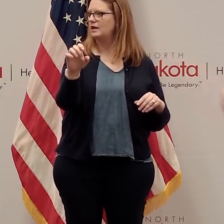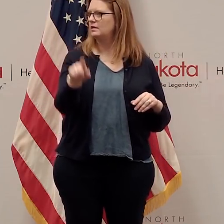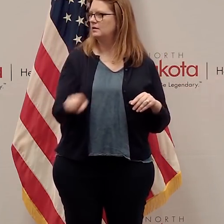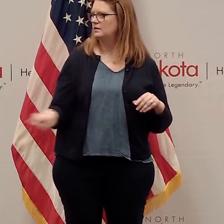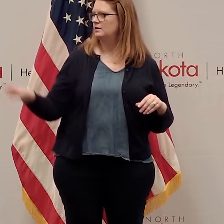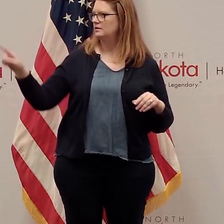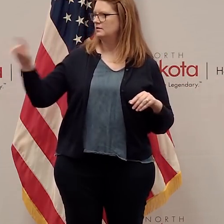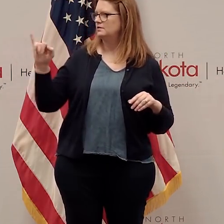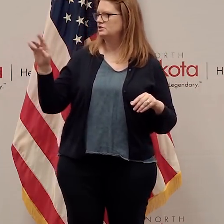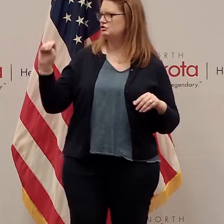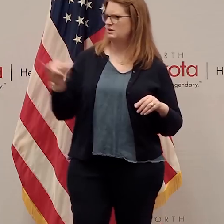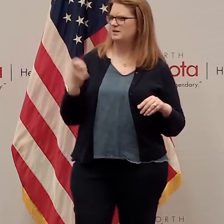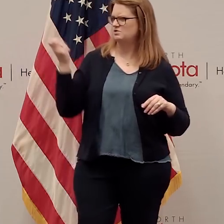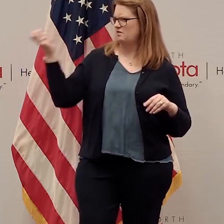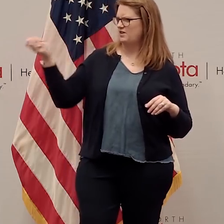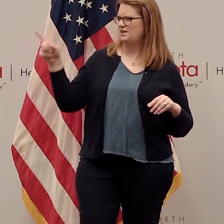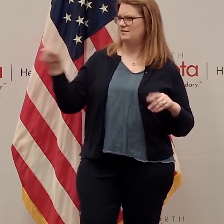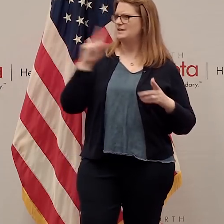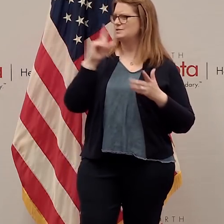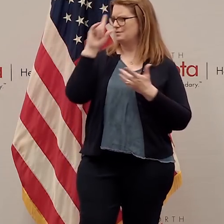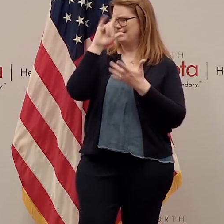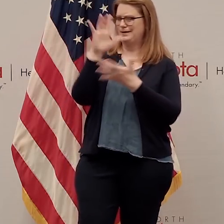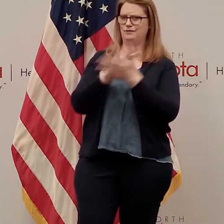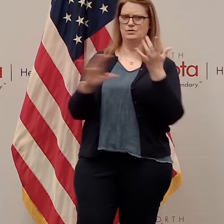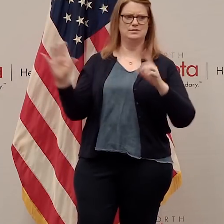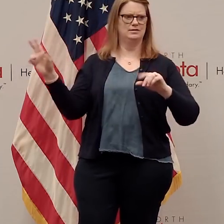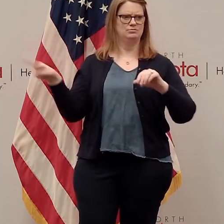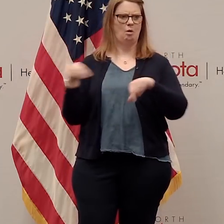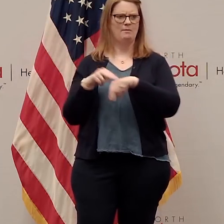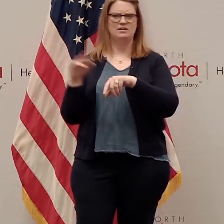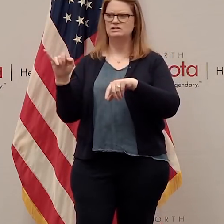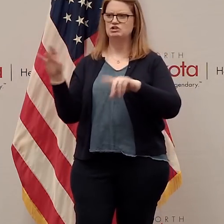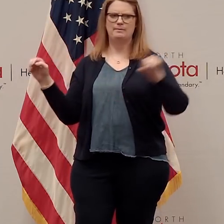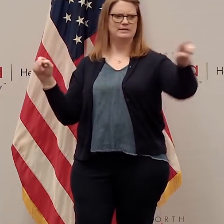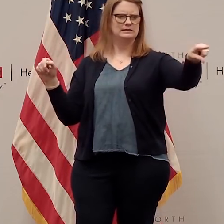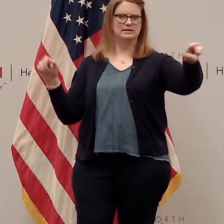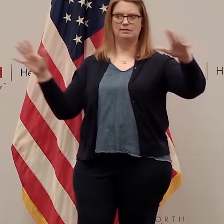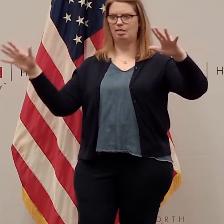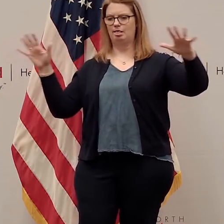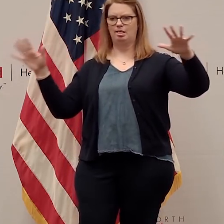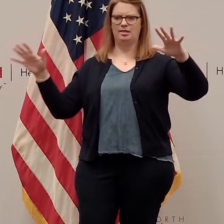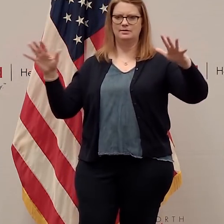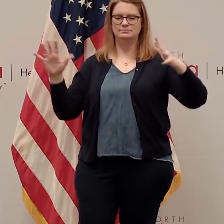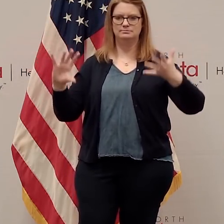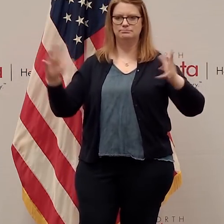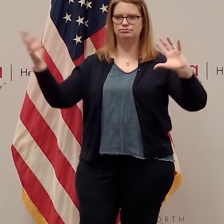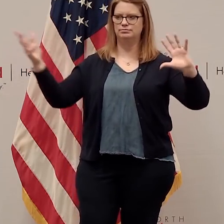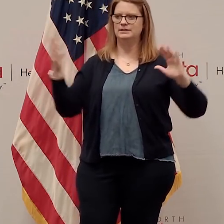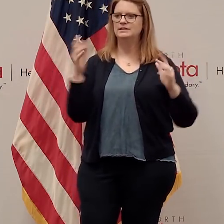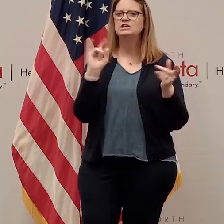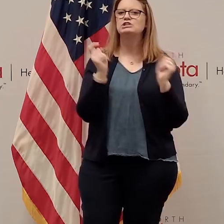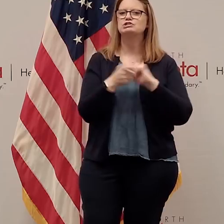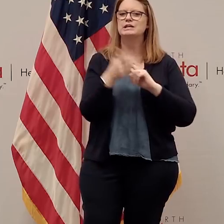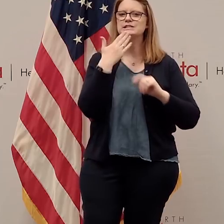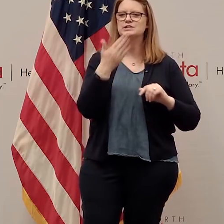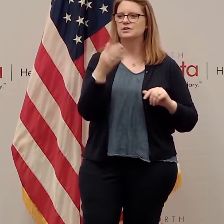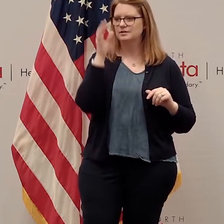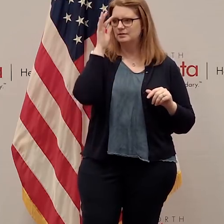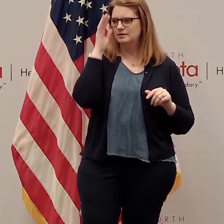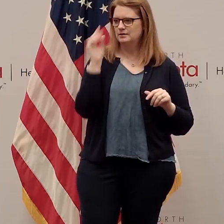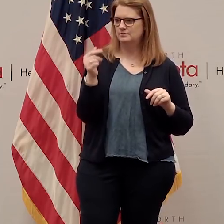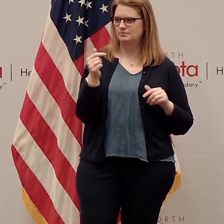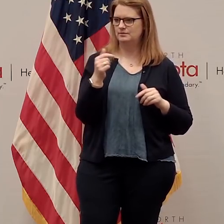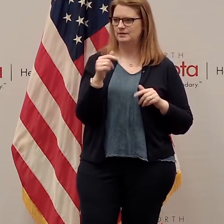order up. Jeremy's way over here today. That's very confusing, but I will be. Okay, that's all right. It's good. Change is good. We all have to learn to